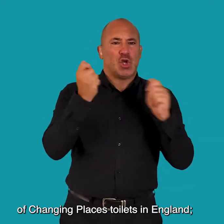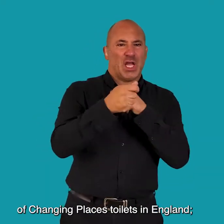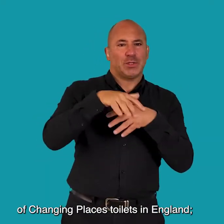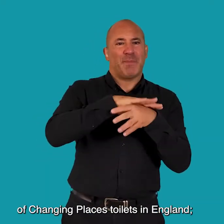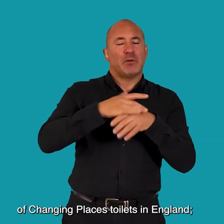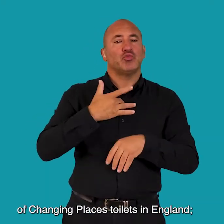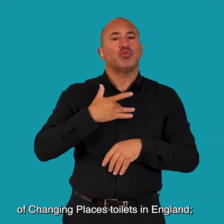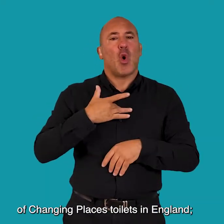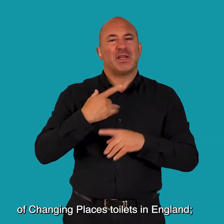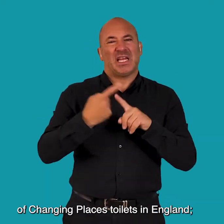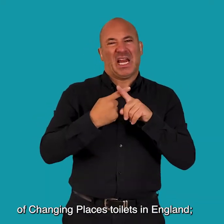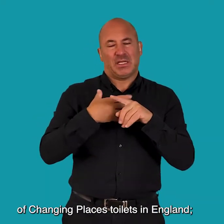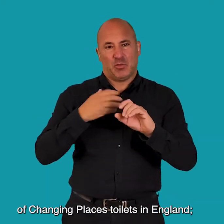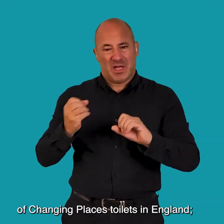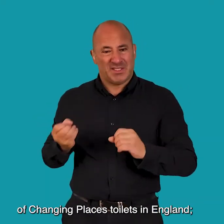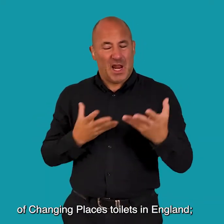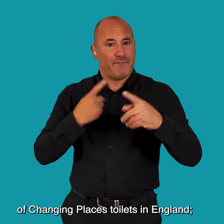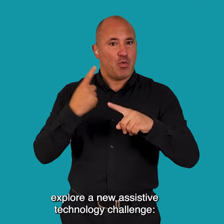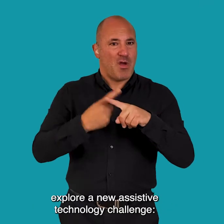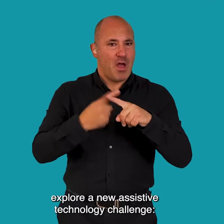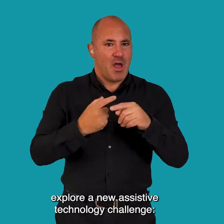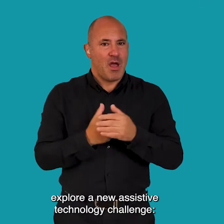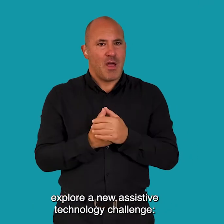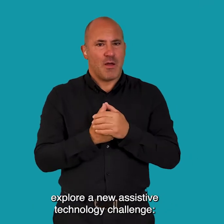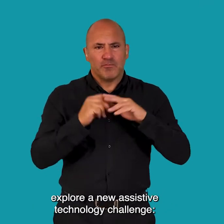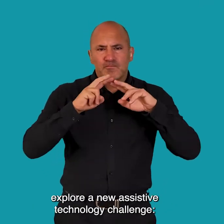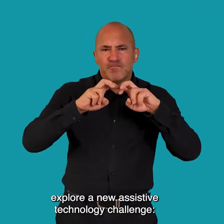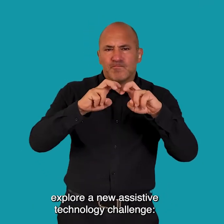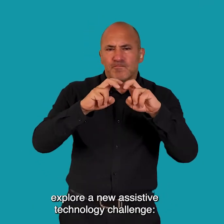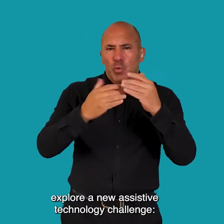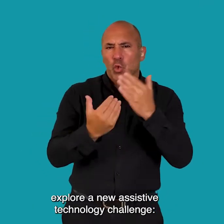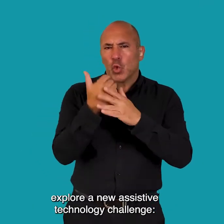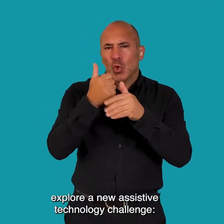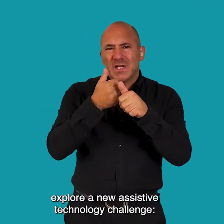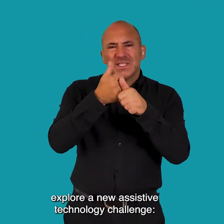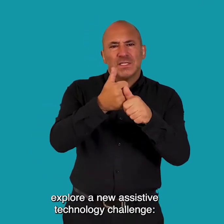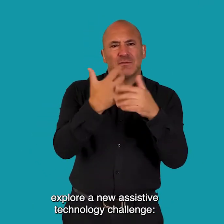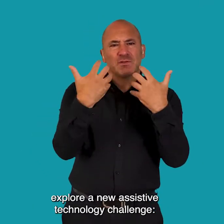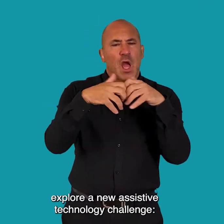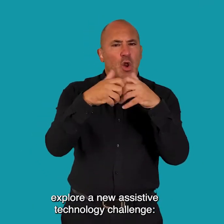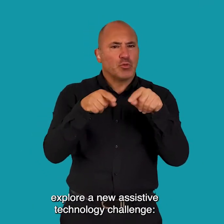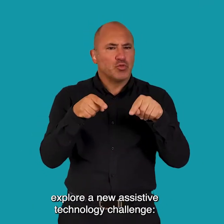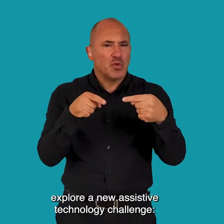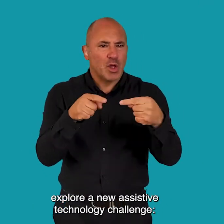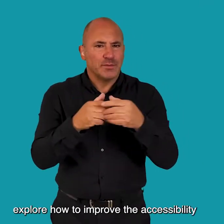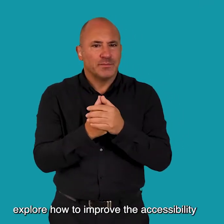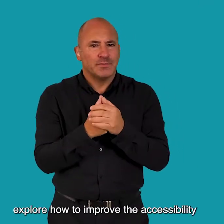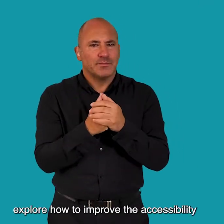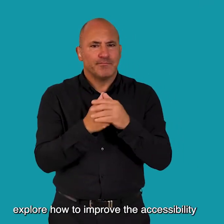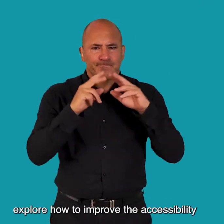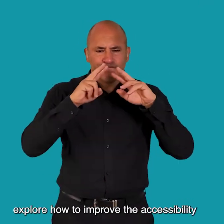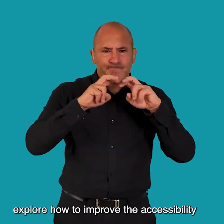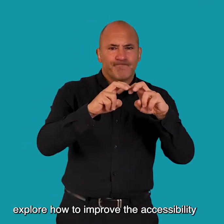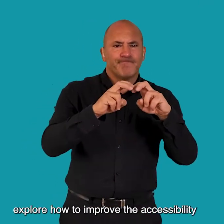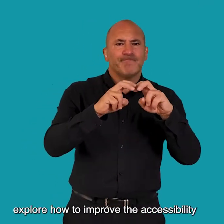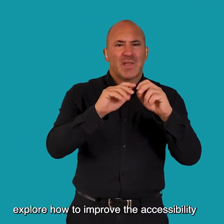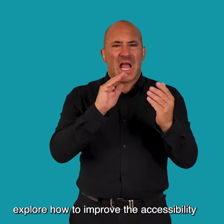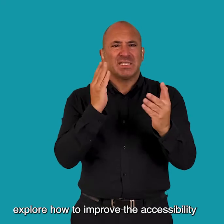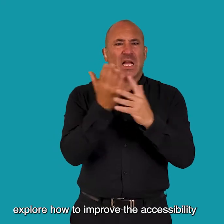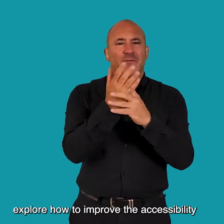places toilets in England. Explore a new assistive technology challenge. Explore how to improve the accessibility